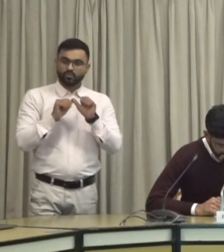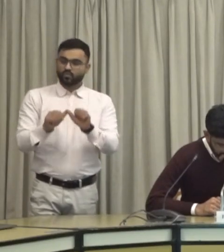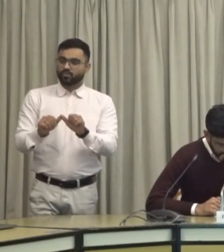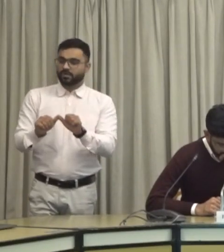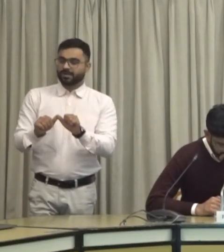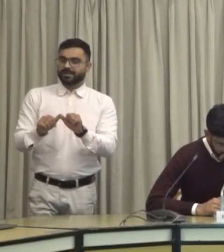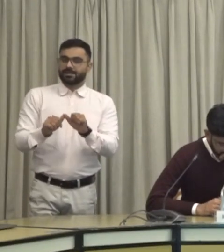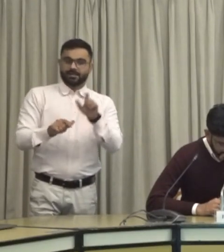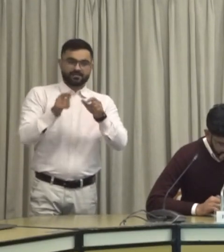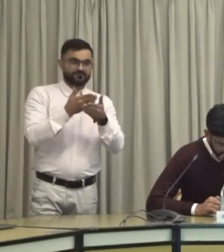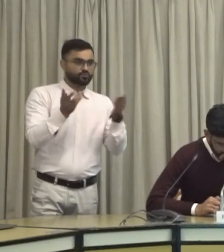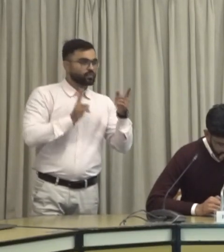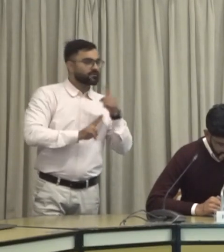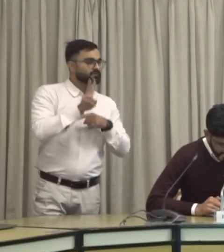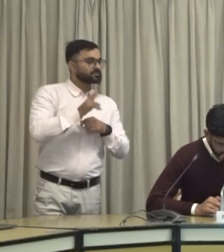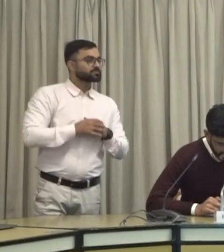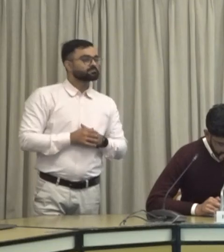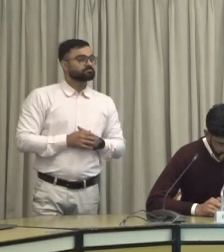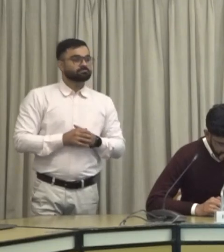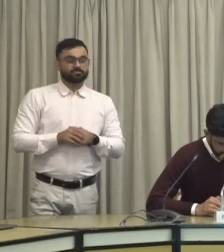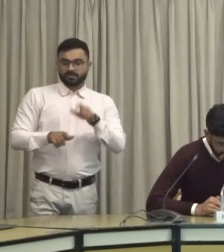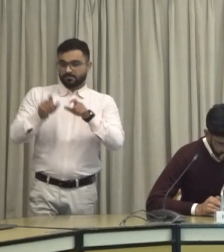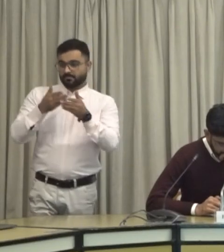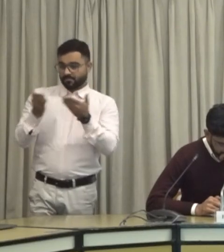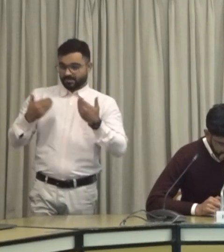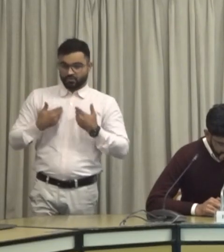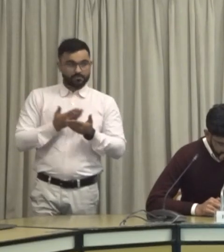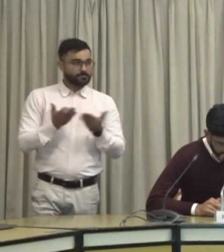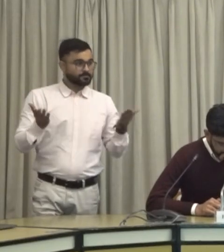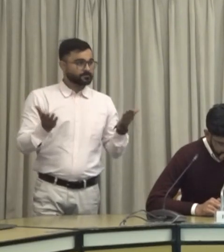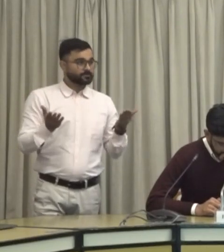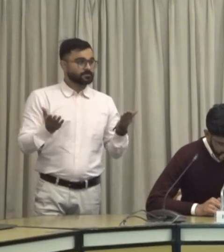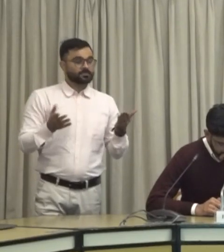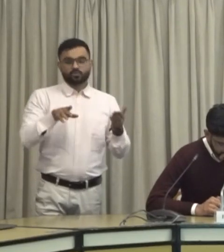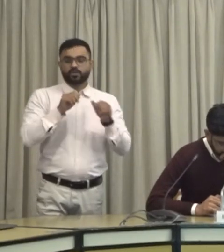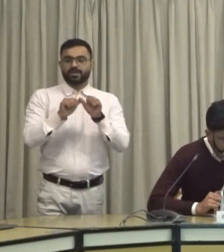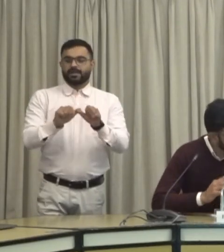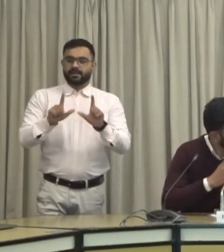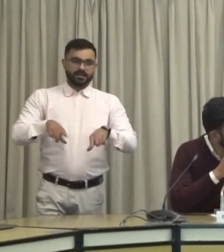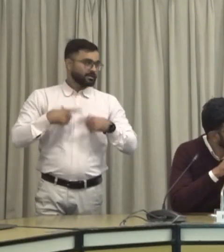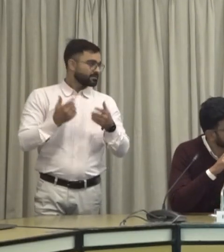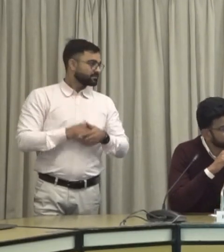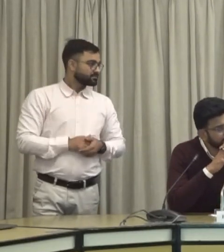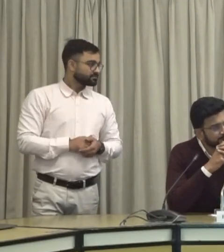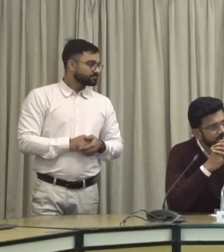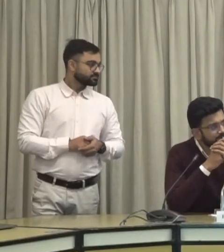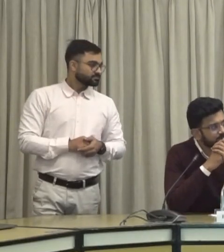of our human values. How human are we? That's where the answer lies.